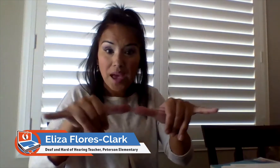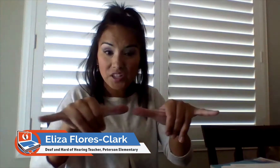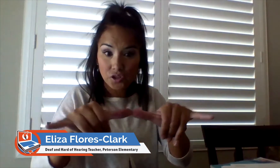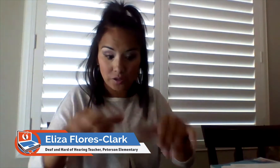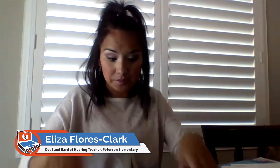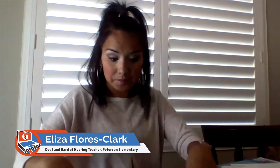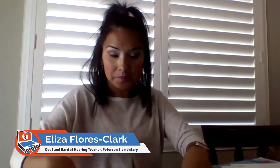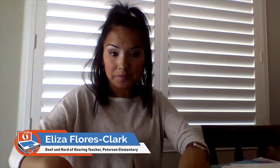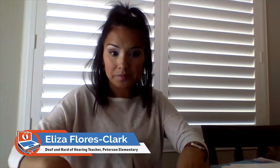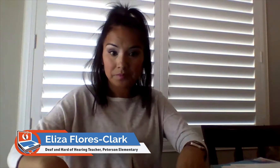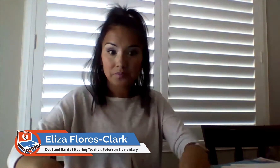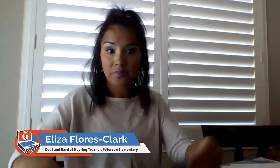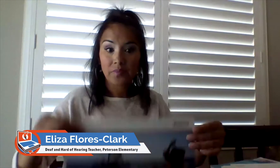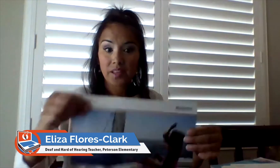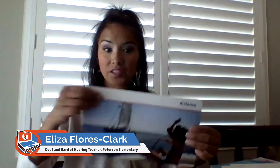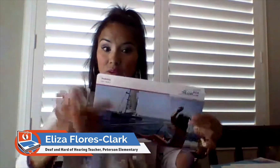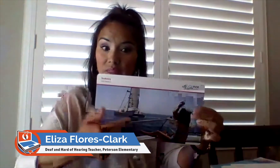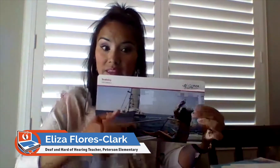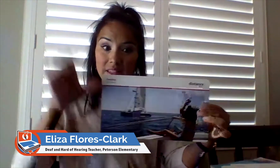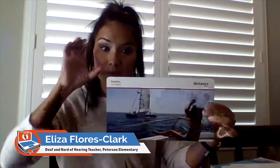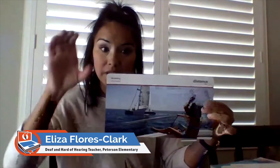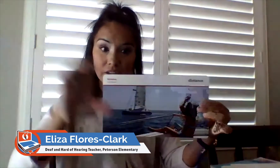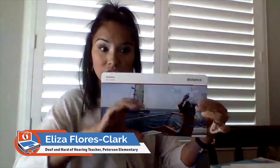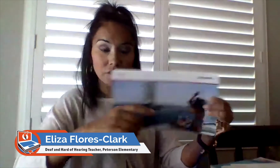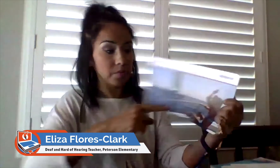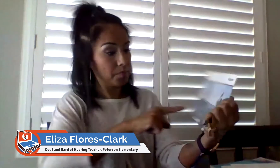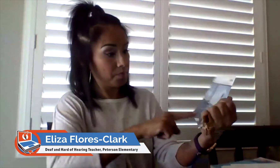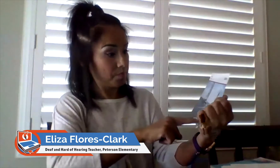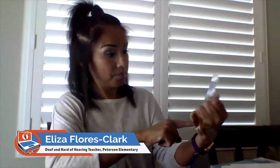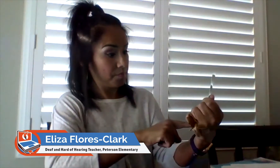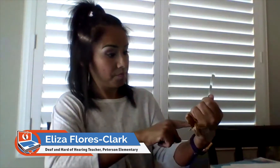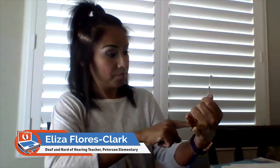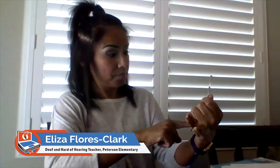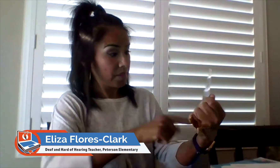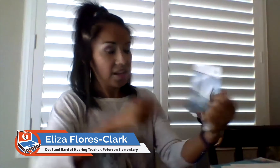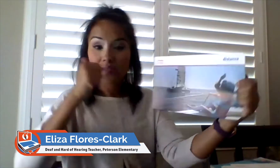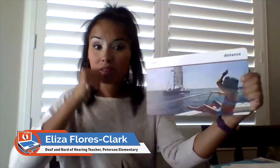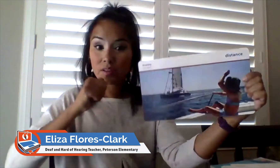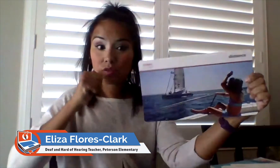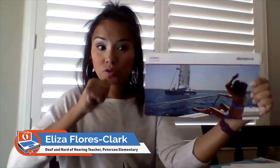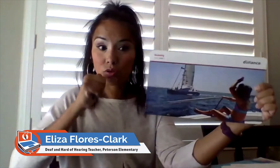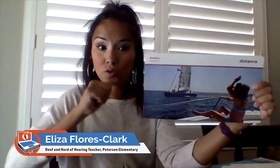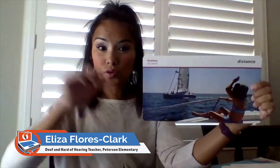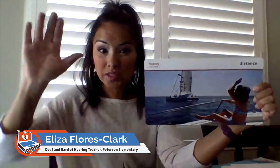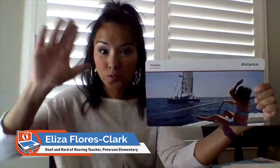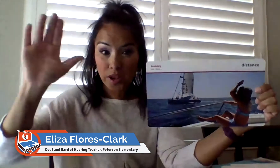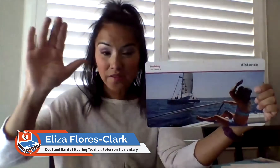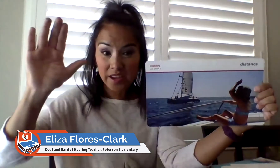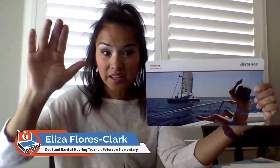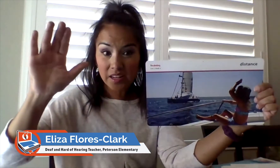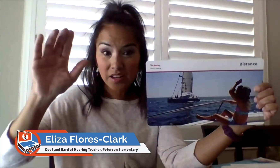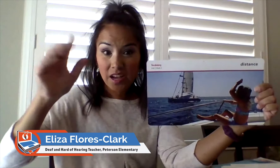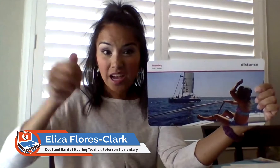measure. So in this picture, the little girl is waving